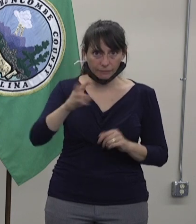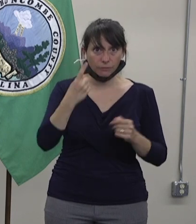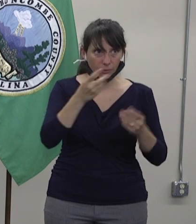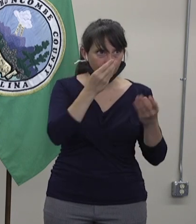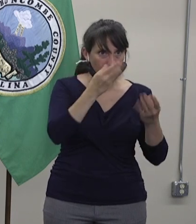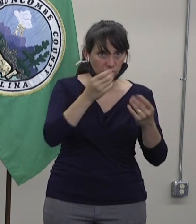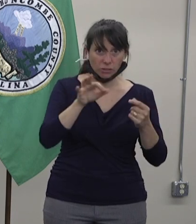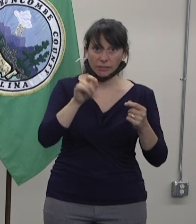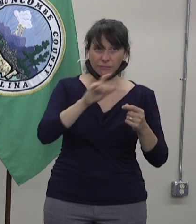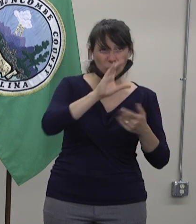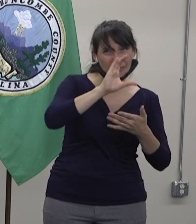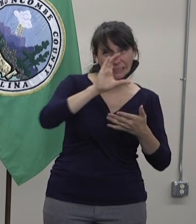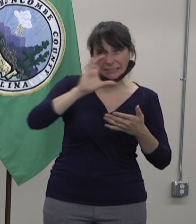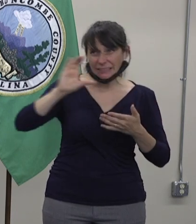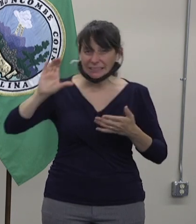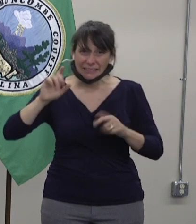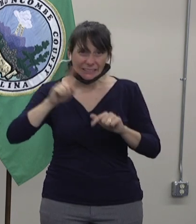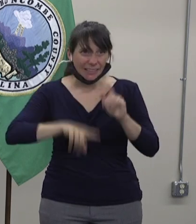us a call.